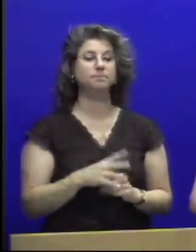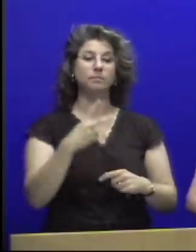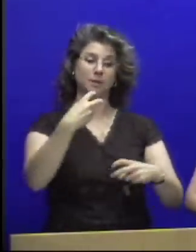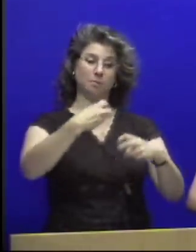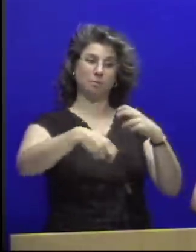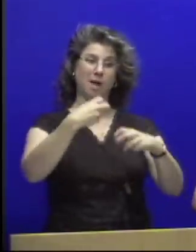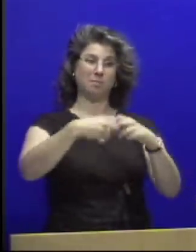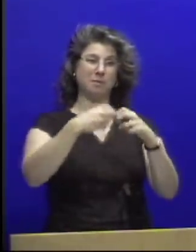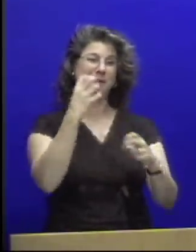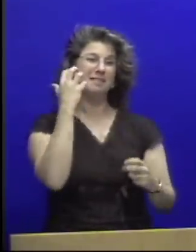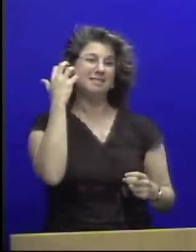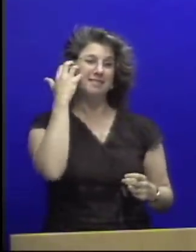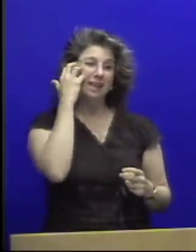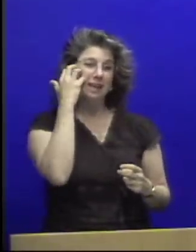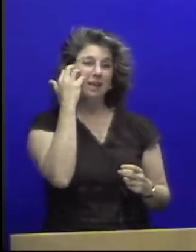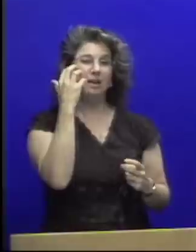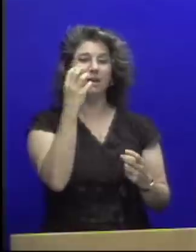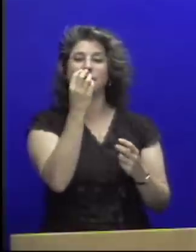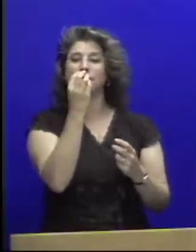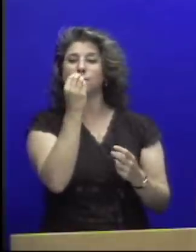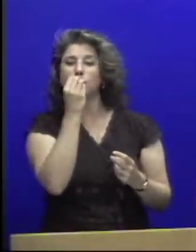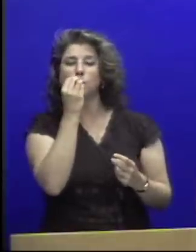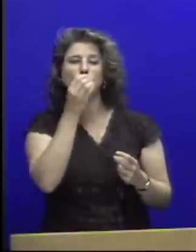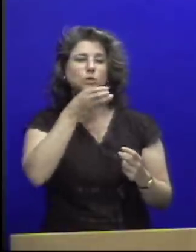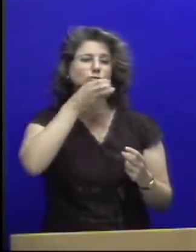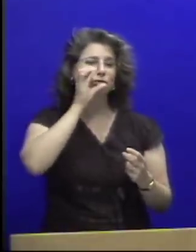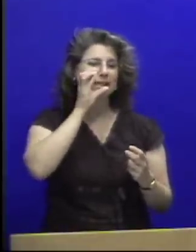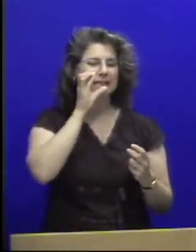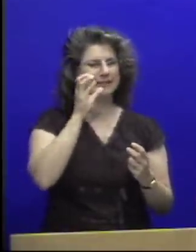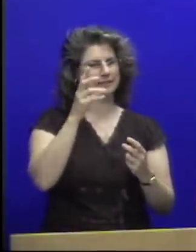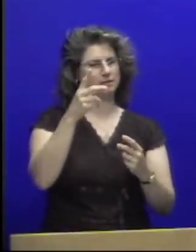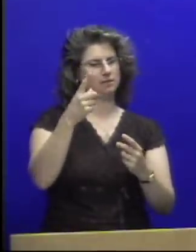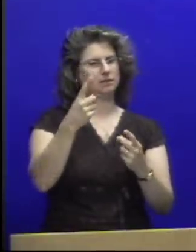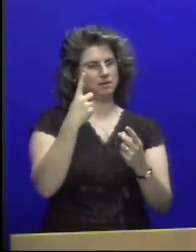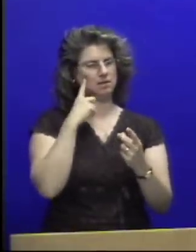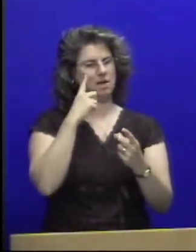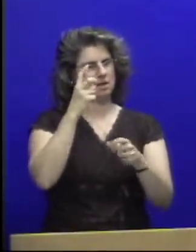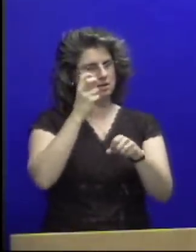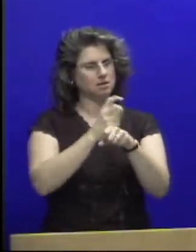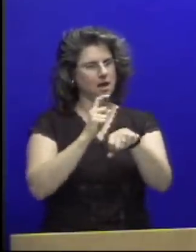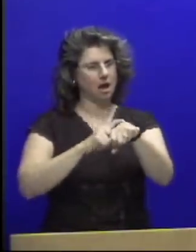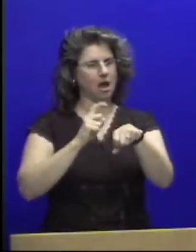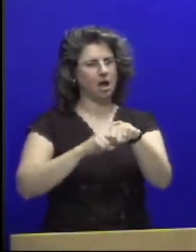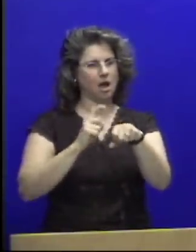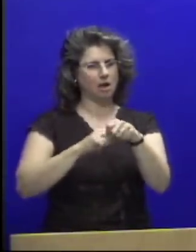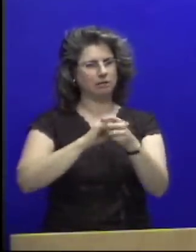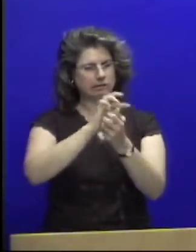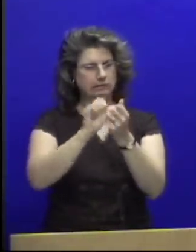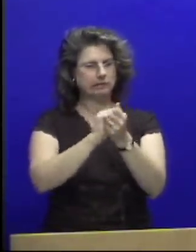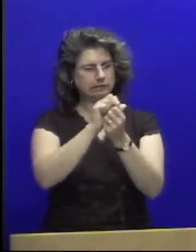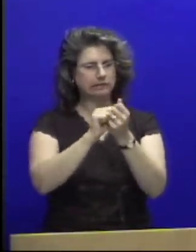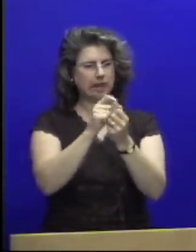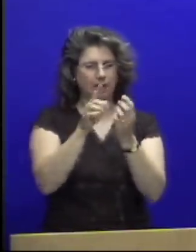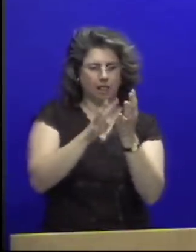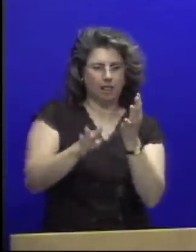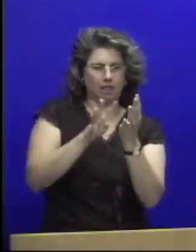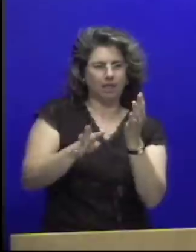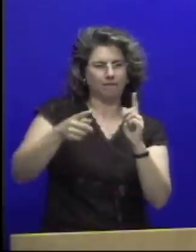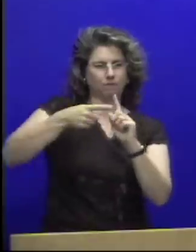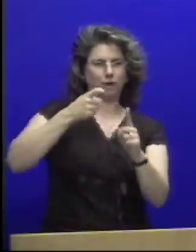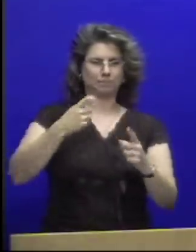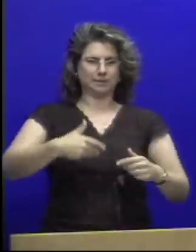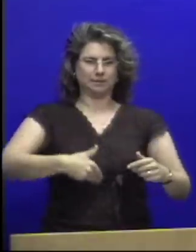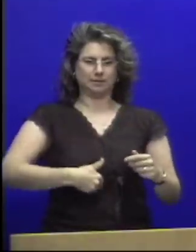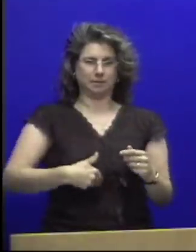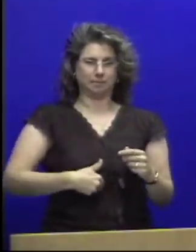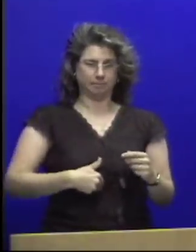with these thick liquids or food is they take a long time to drain from your stomach. When